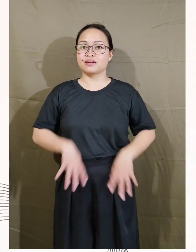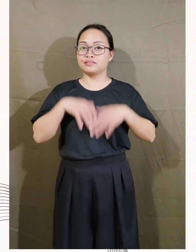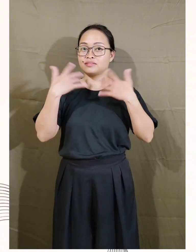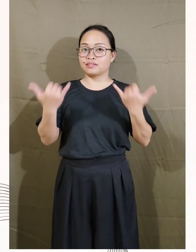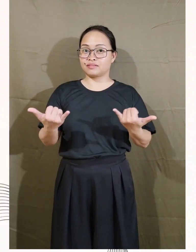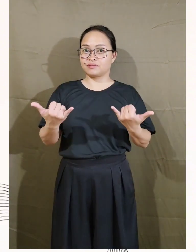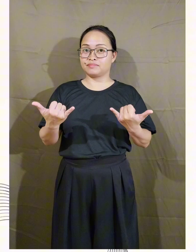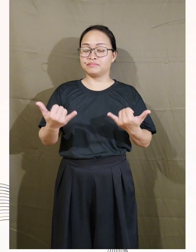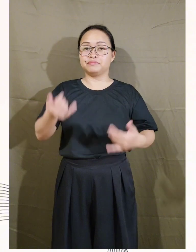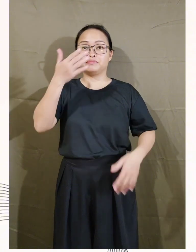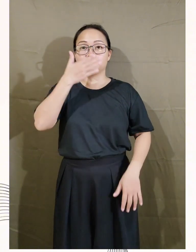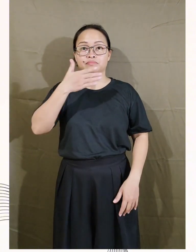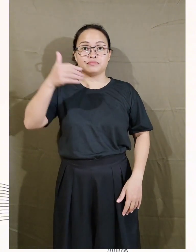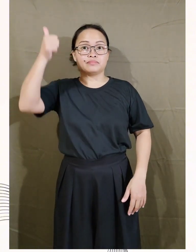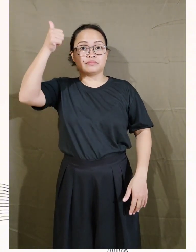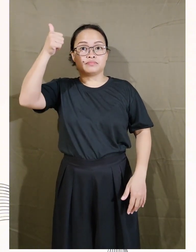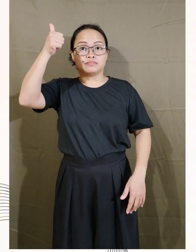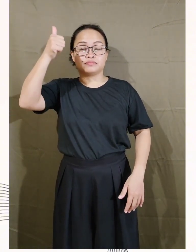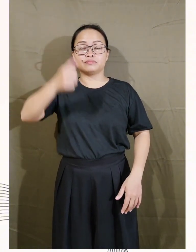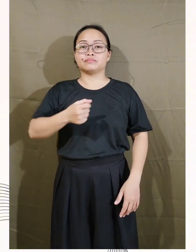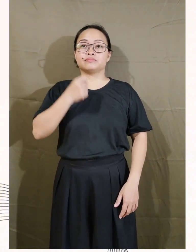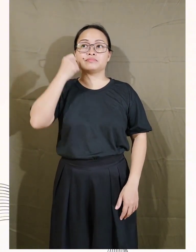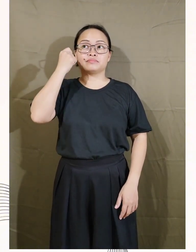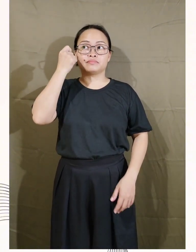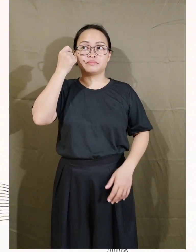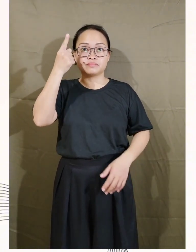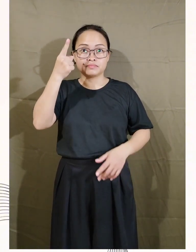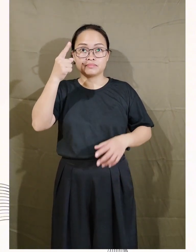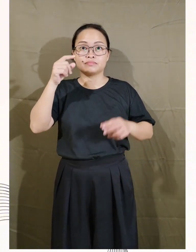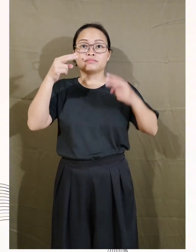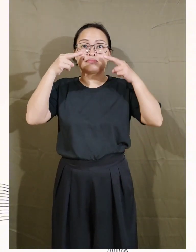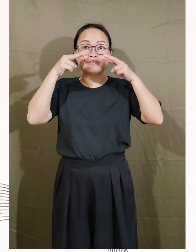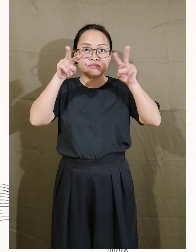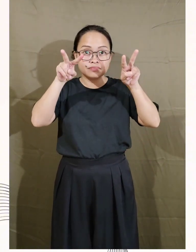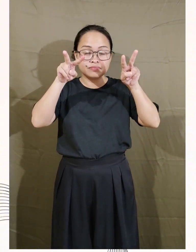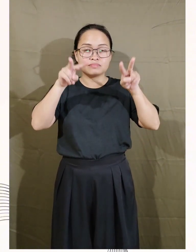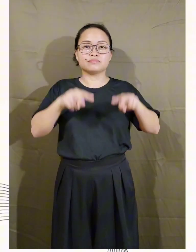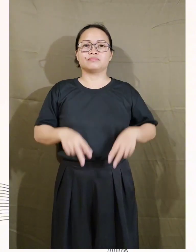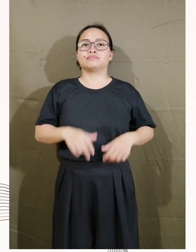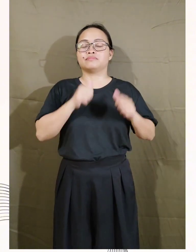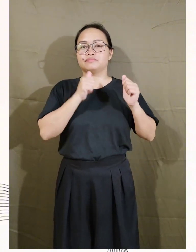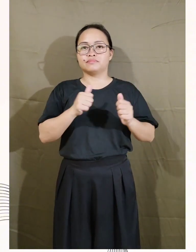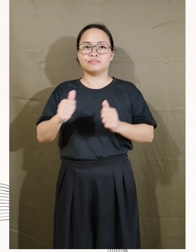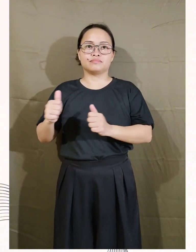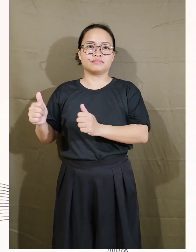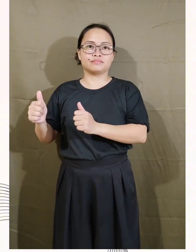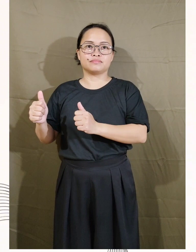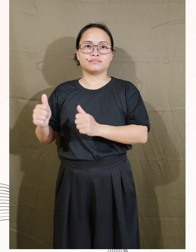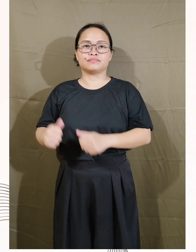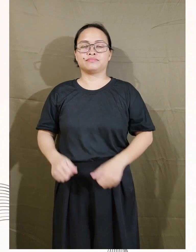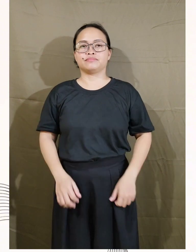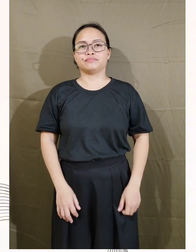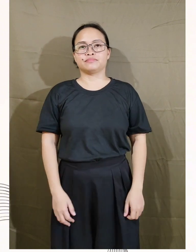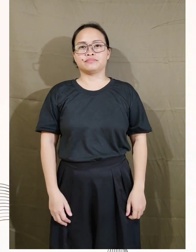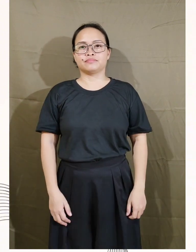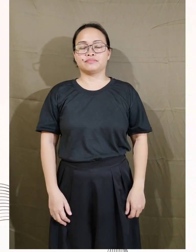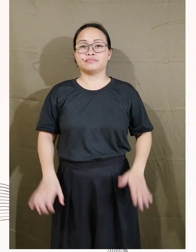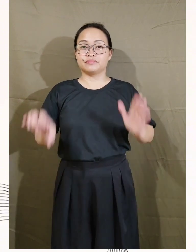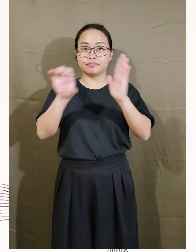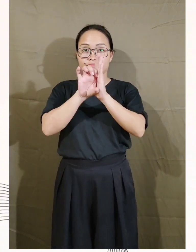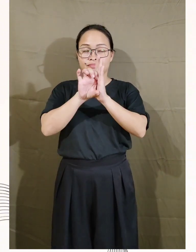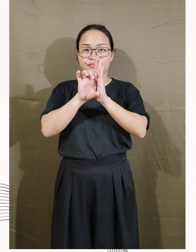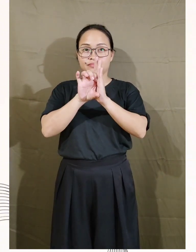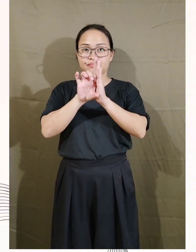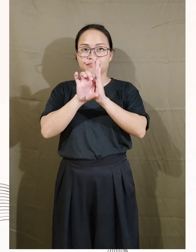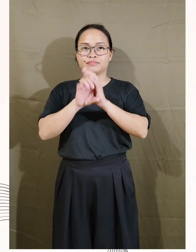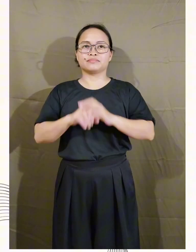Now, to better visualize the place value of digits, take a look at the sample number.